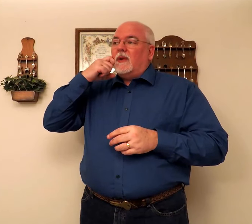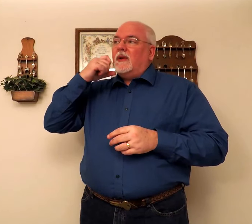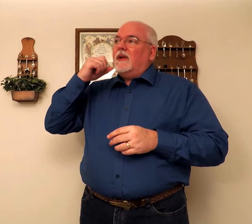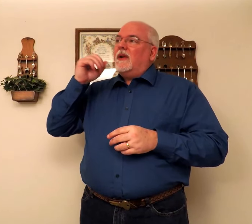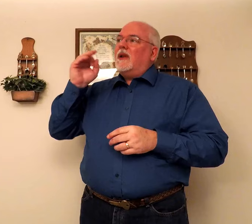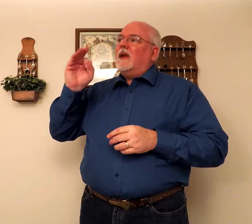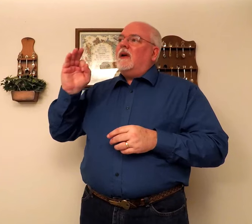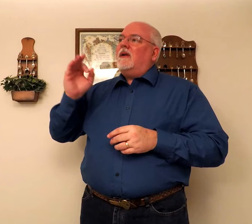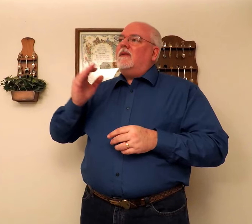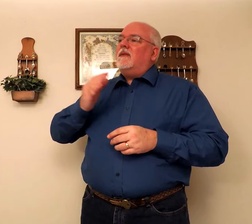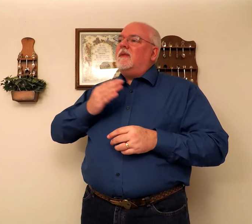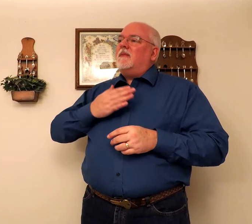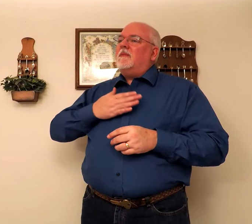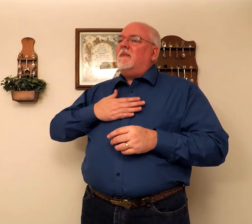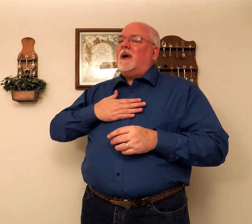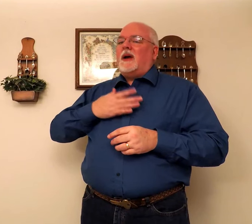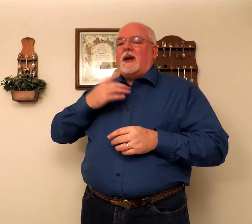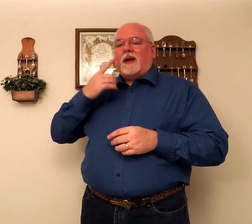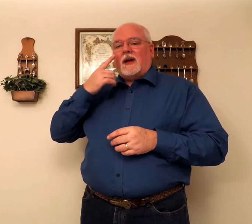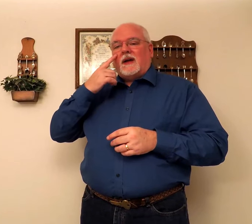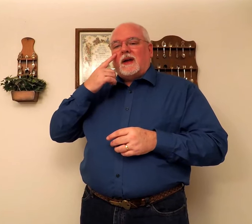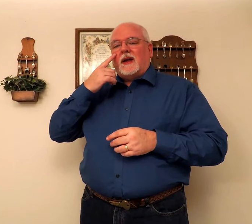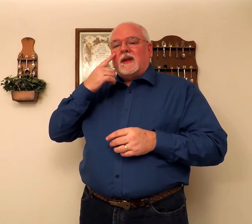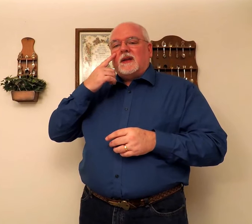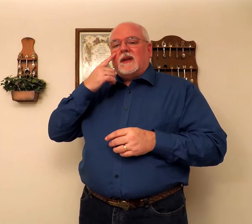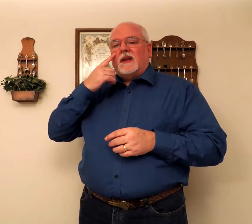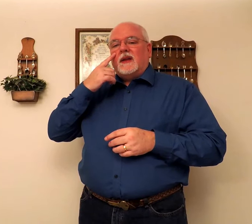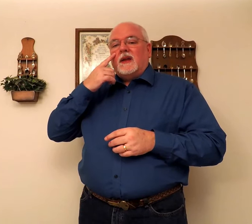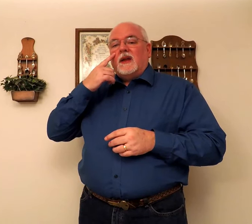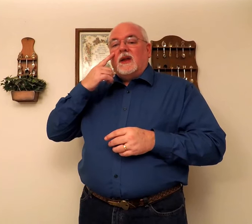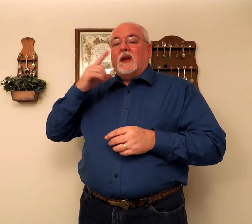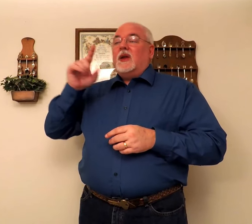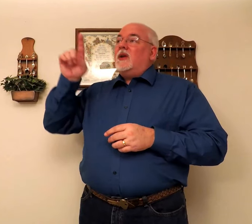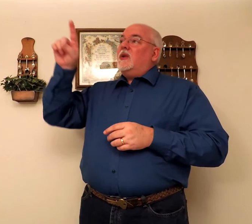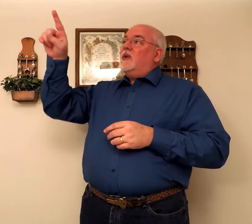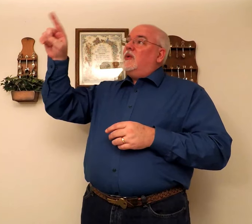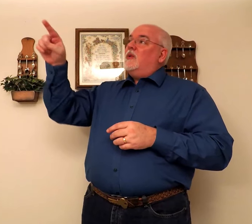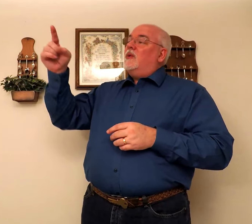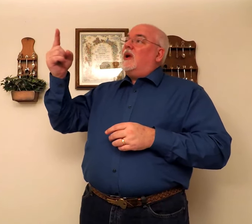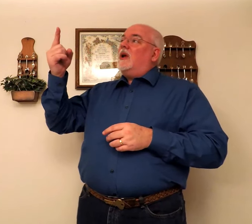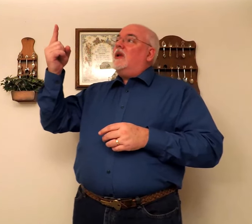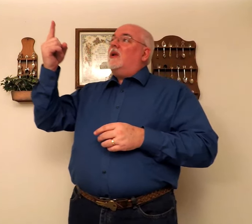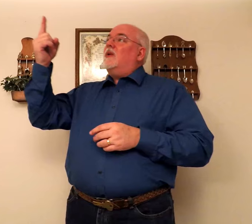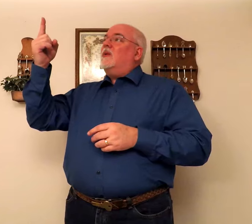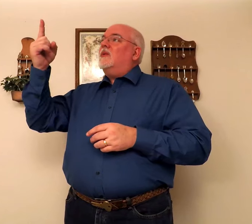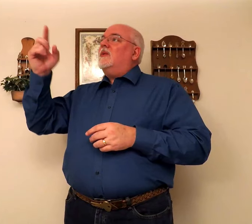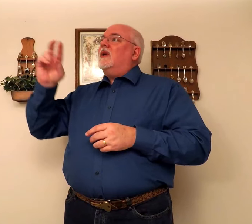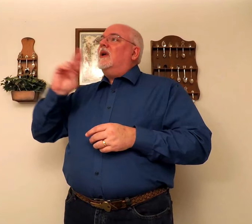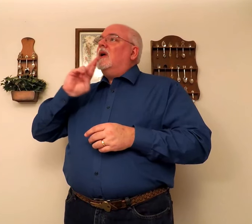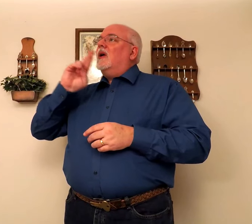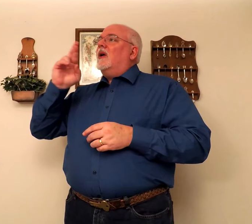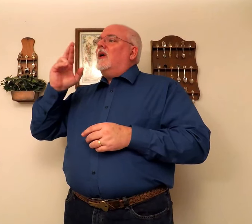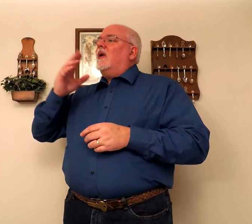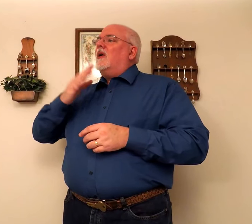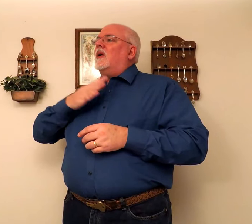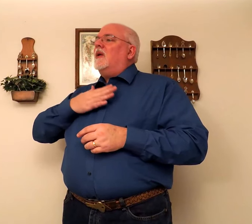of my eye. You alone are